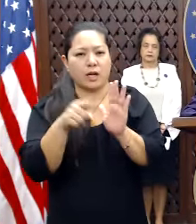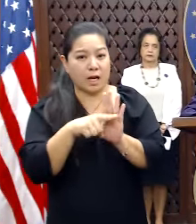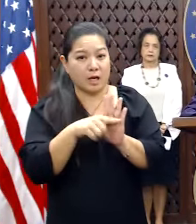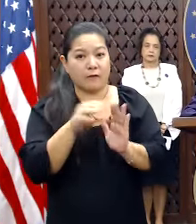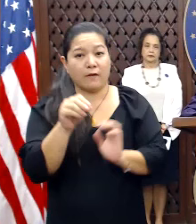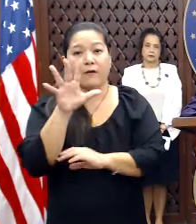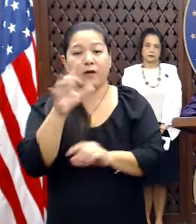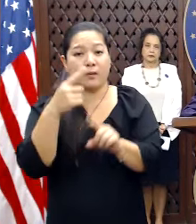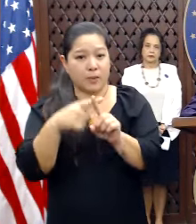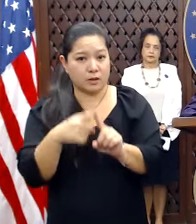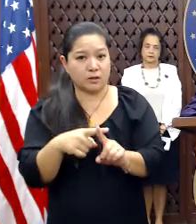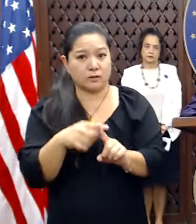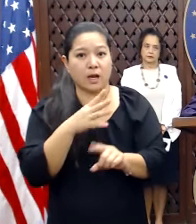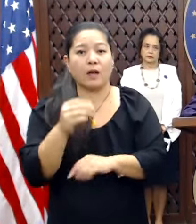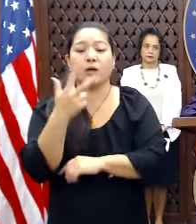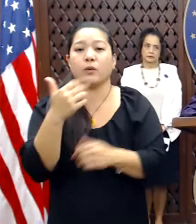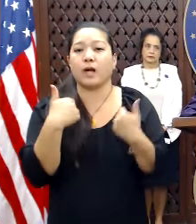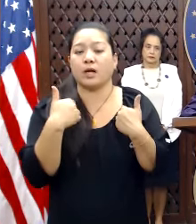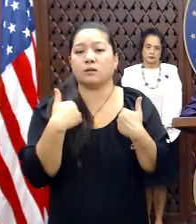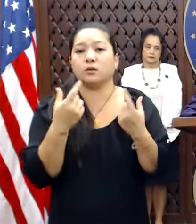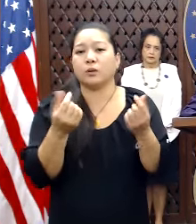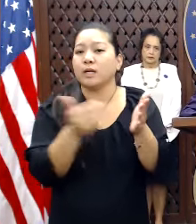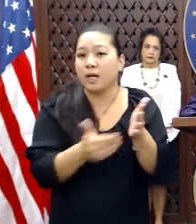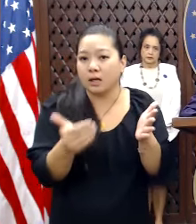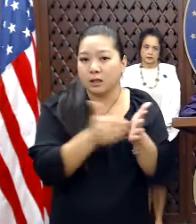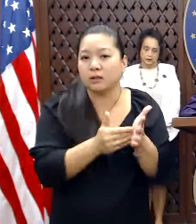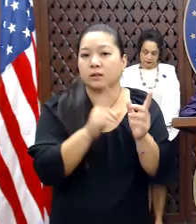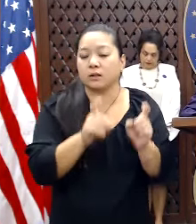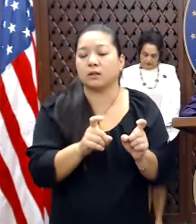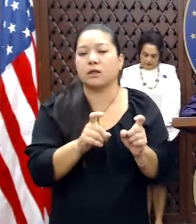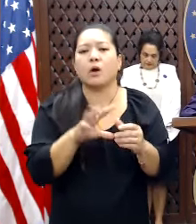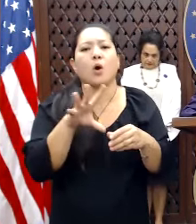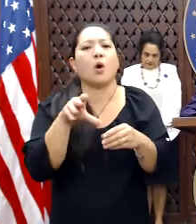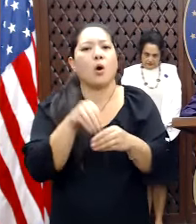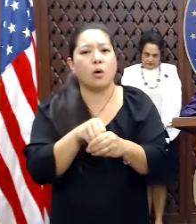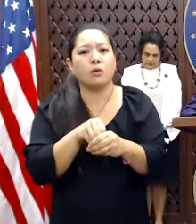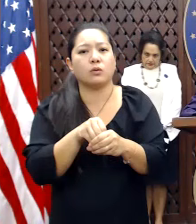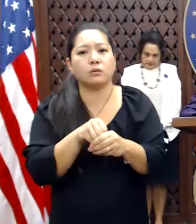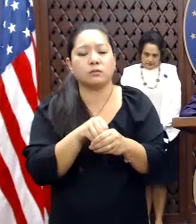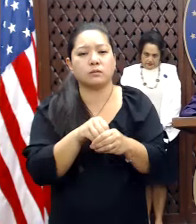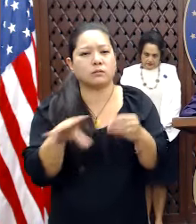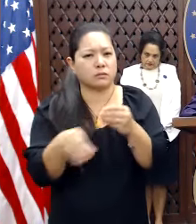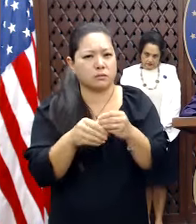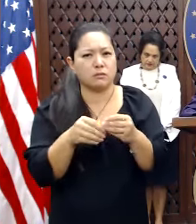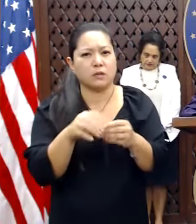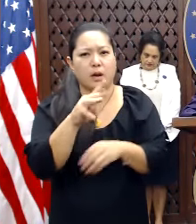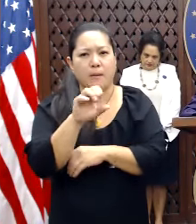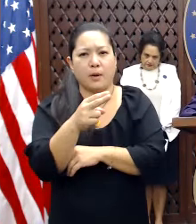positive, and 3 had to be rerun. The total testing from March 12,